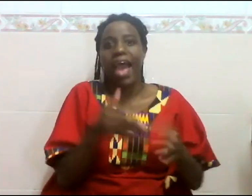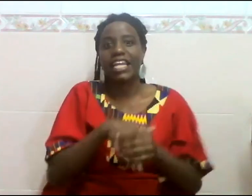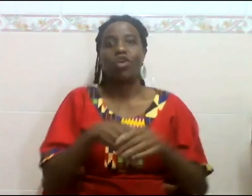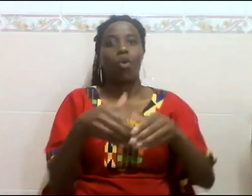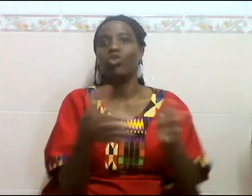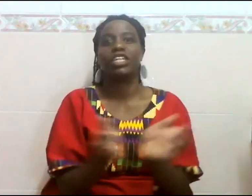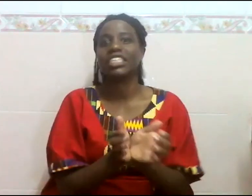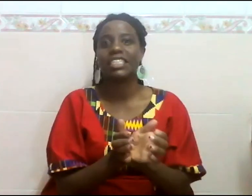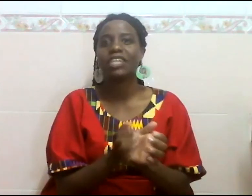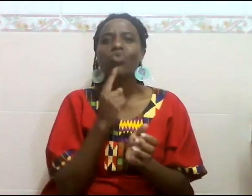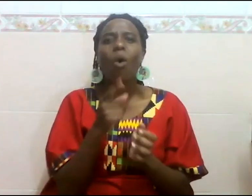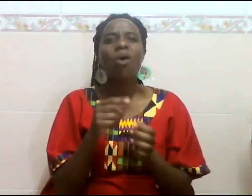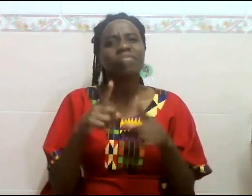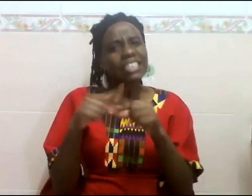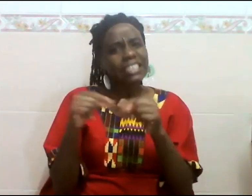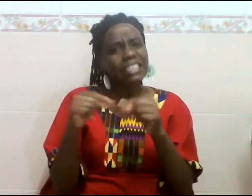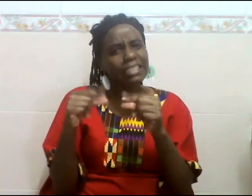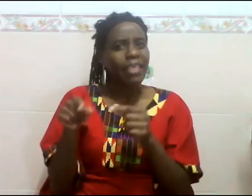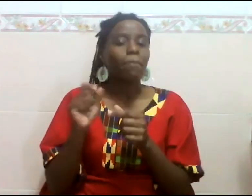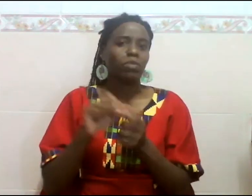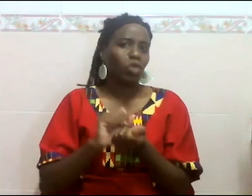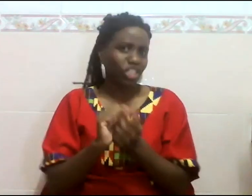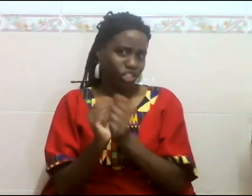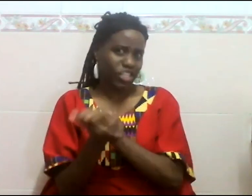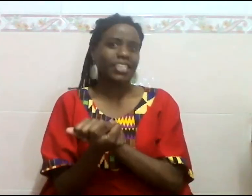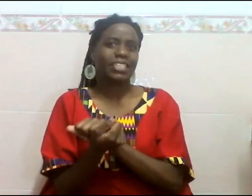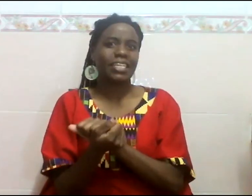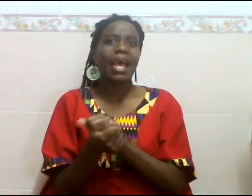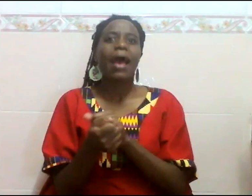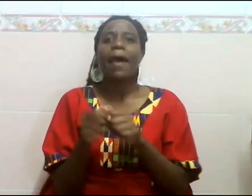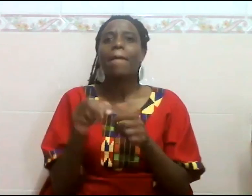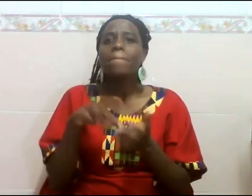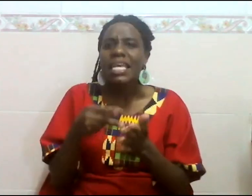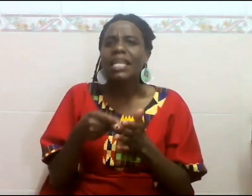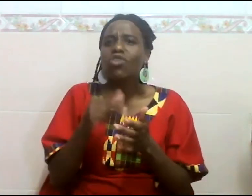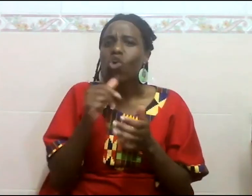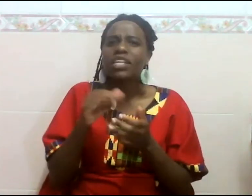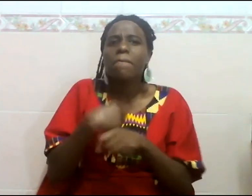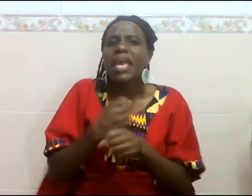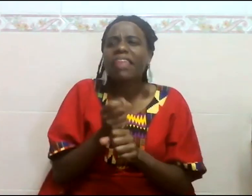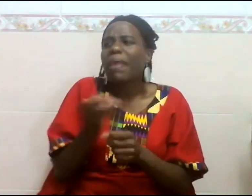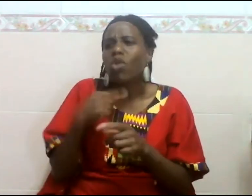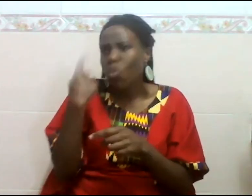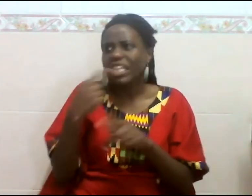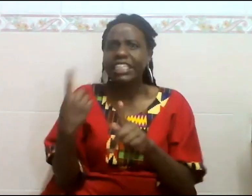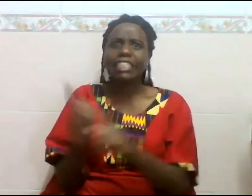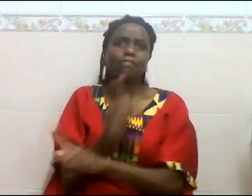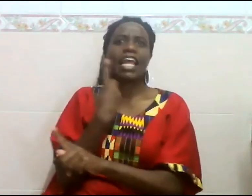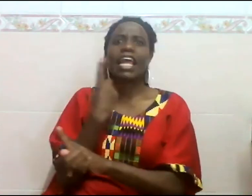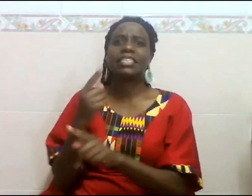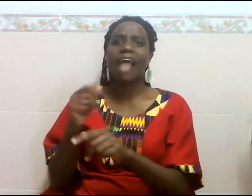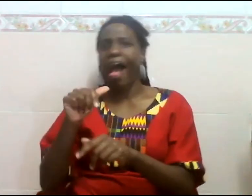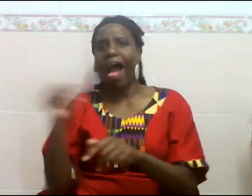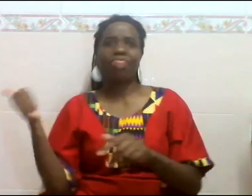to shift to a space where we don't other them and turn them into, because I think Indigenous has been historically used